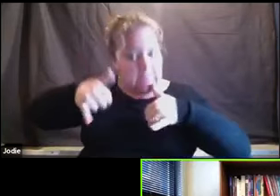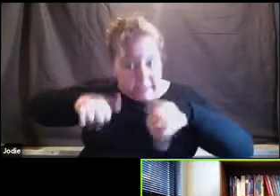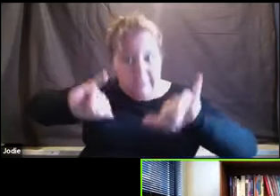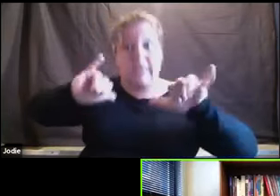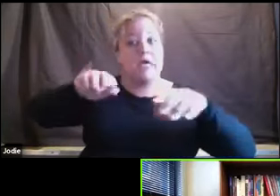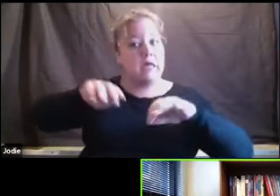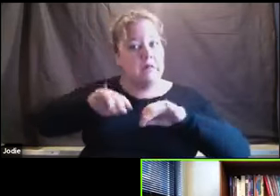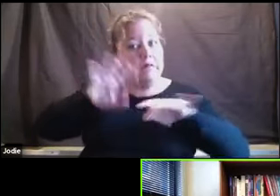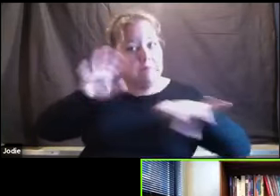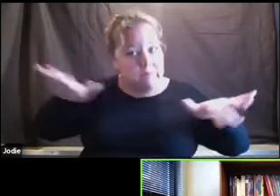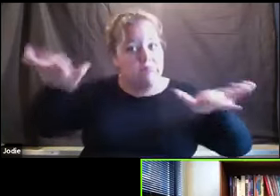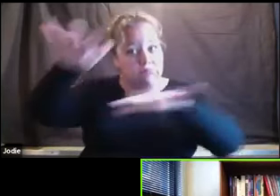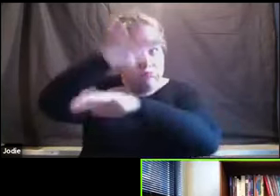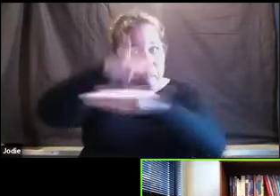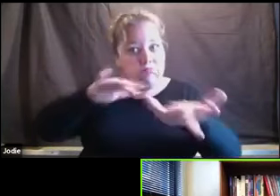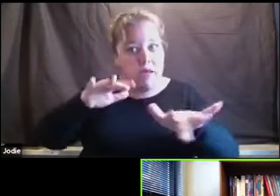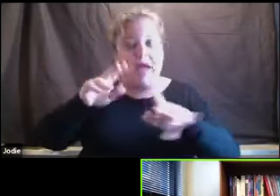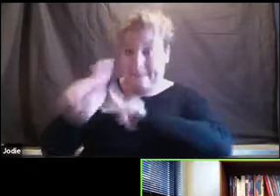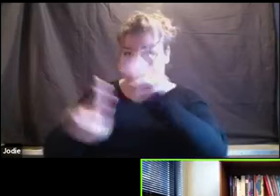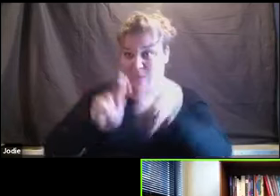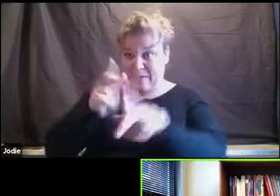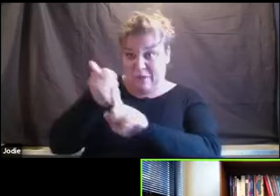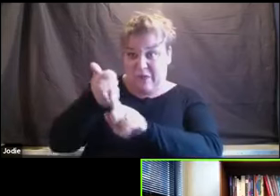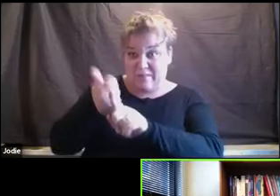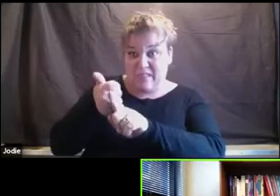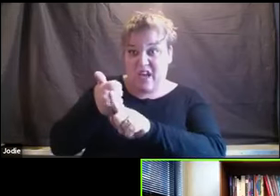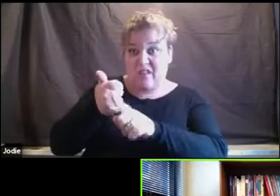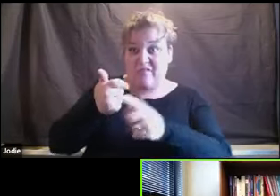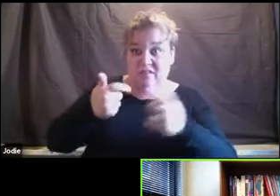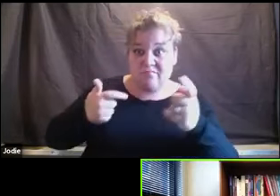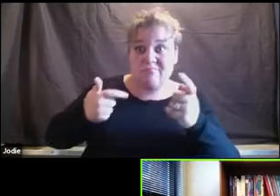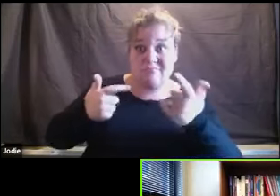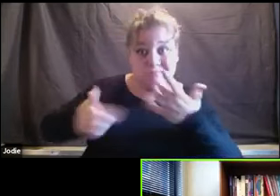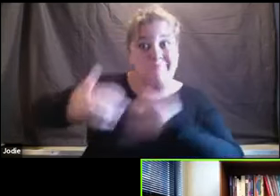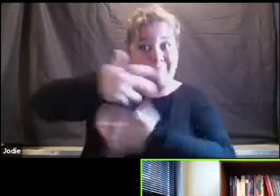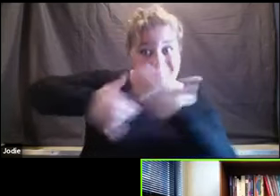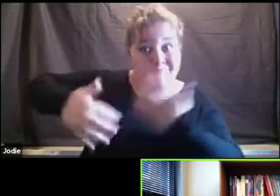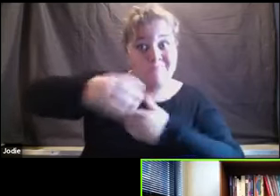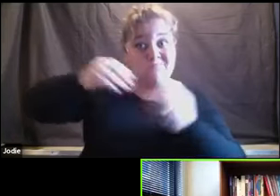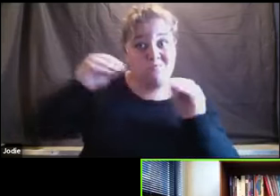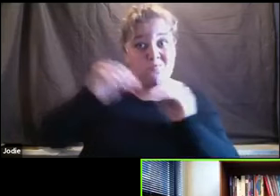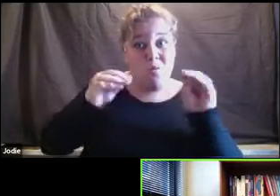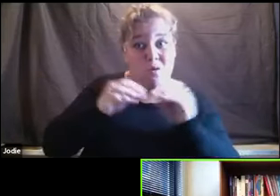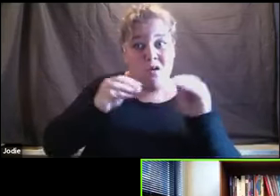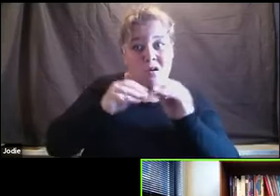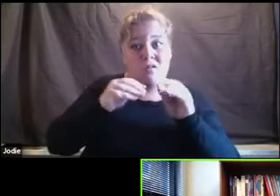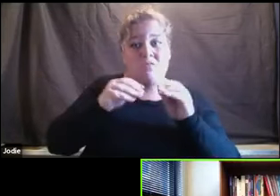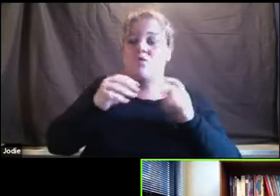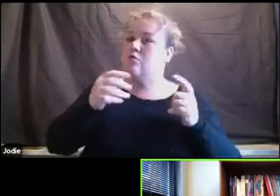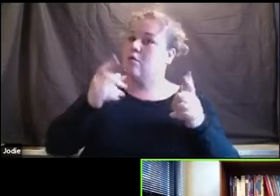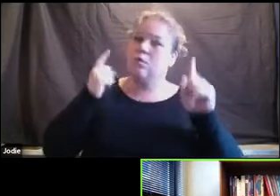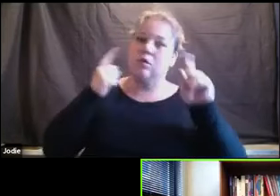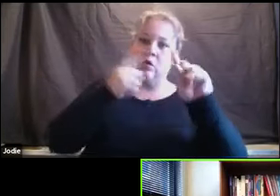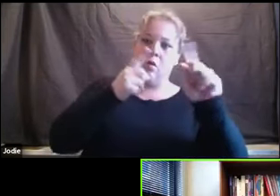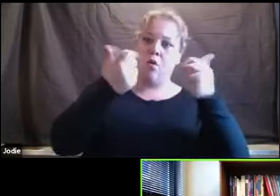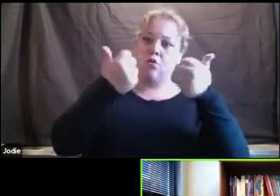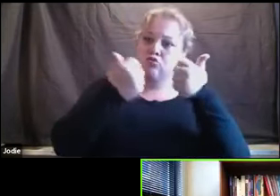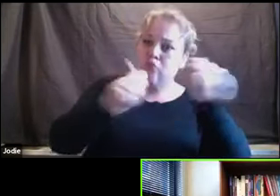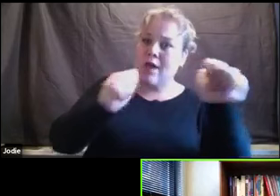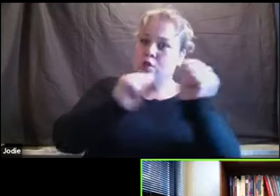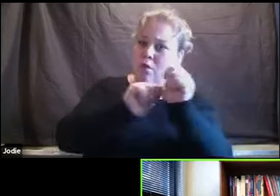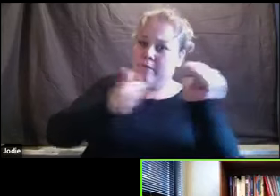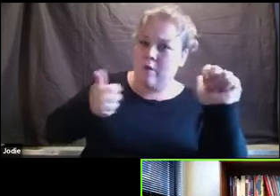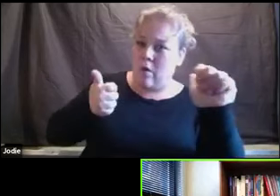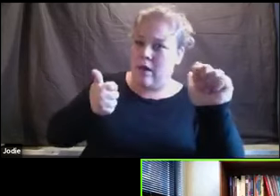more. So it's imperative that we keep the virus out of the long-term care facilities, because that's where the highest death